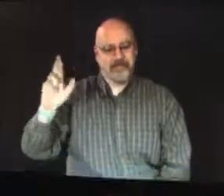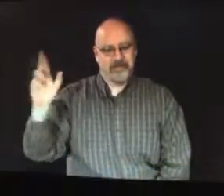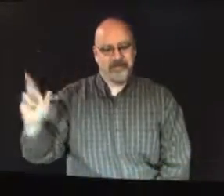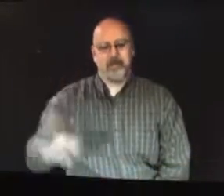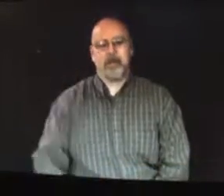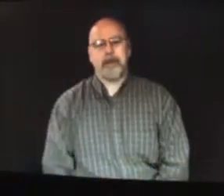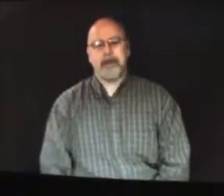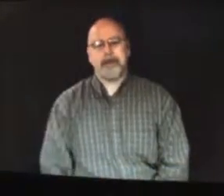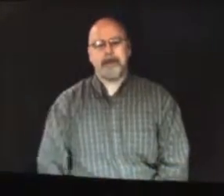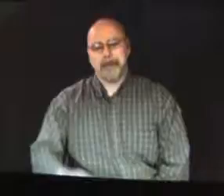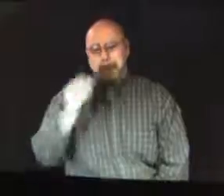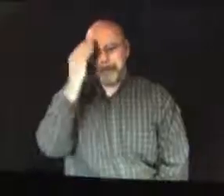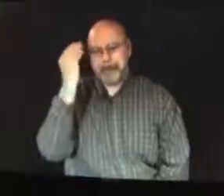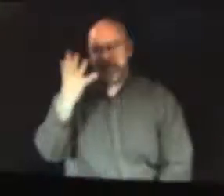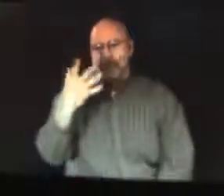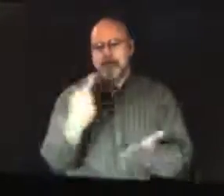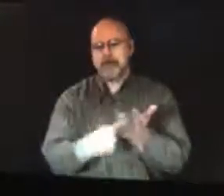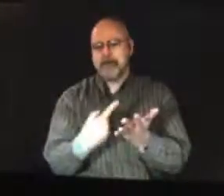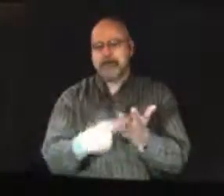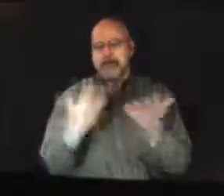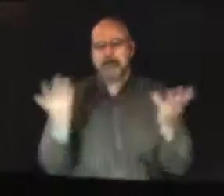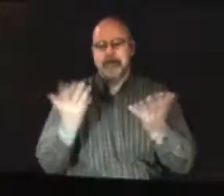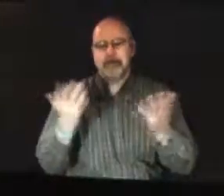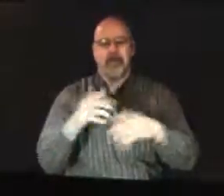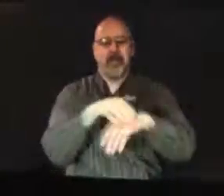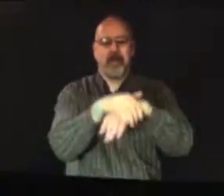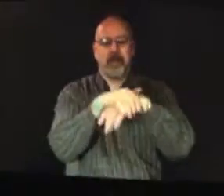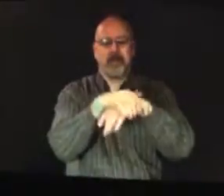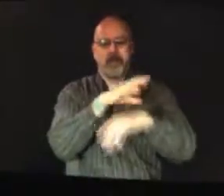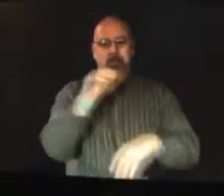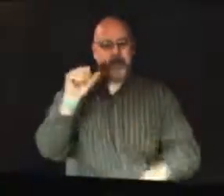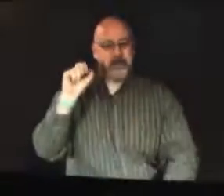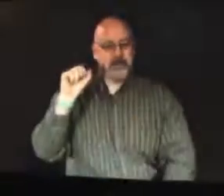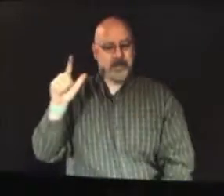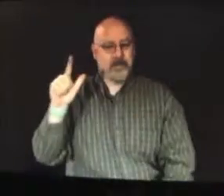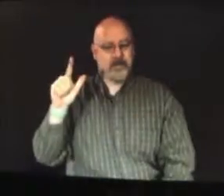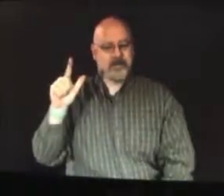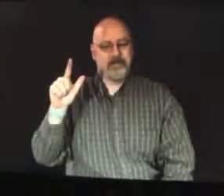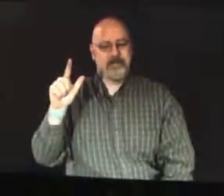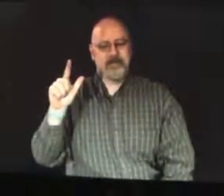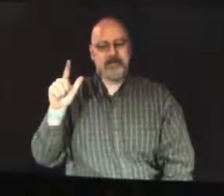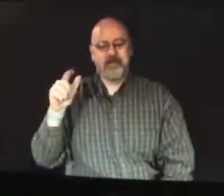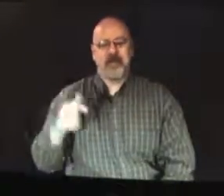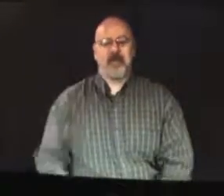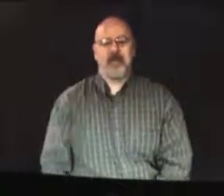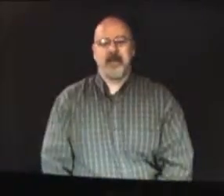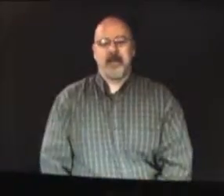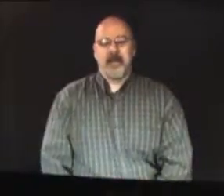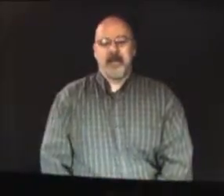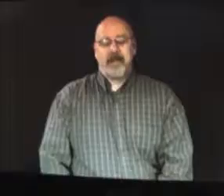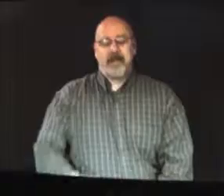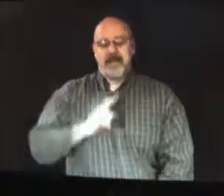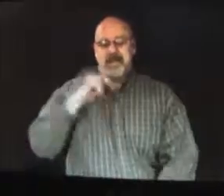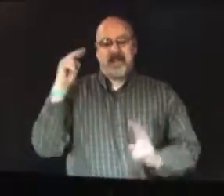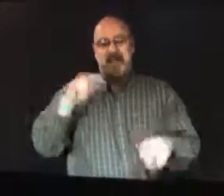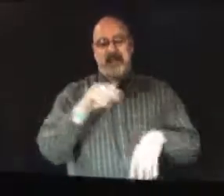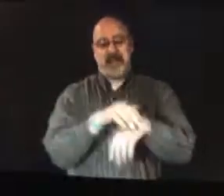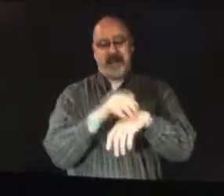Hello everyone, my name is David. I would like to talk about English and ASL, American Sign Language.